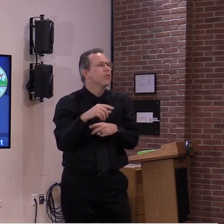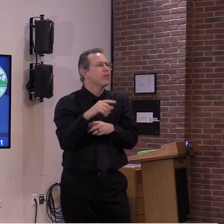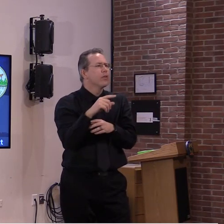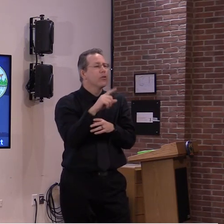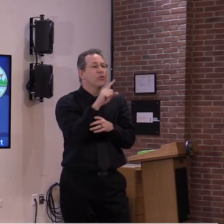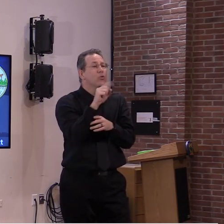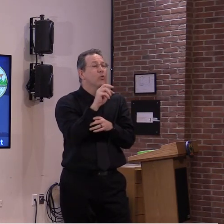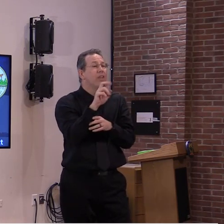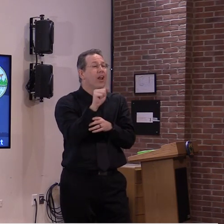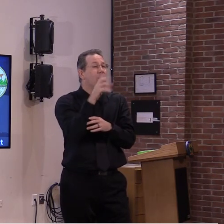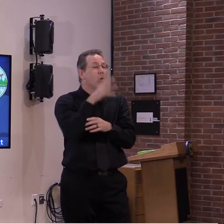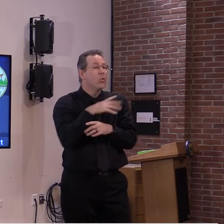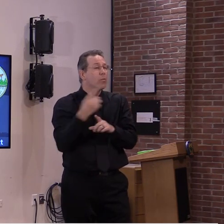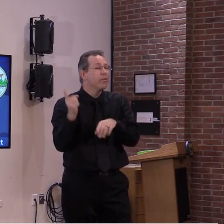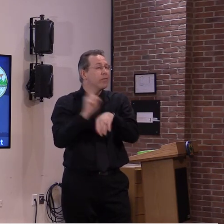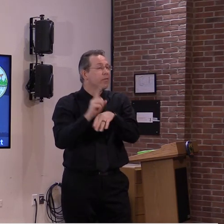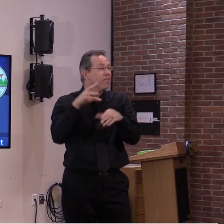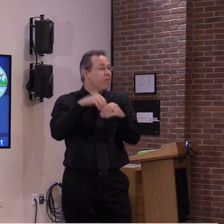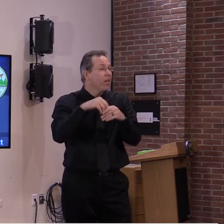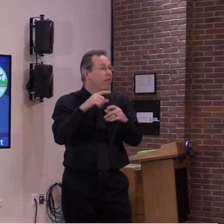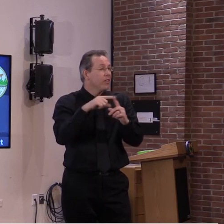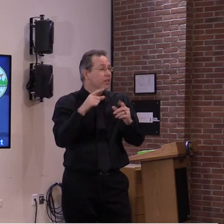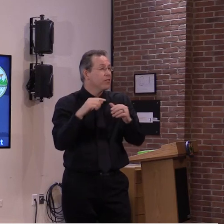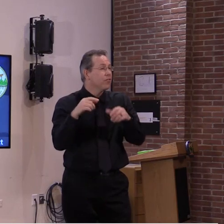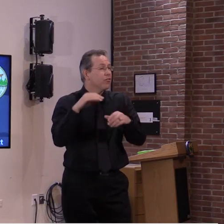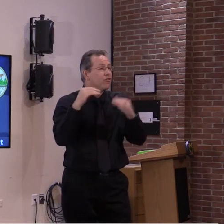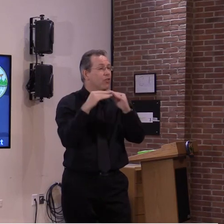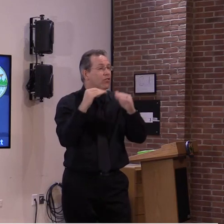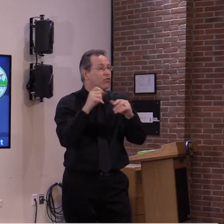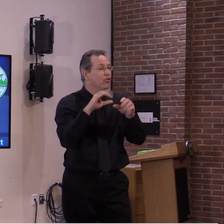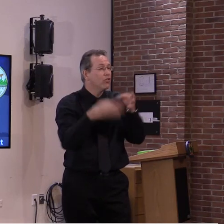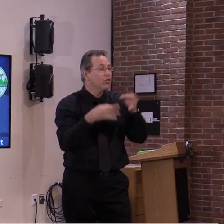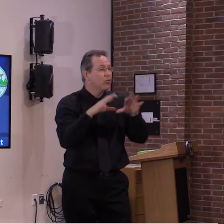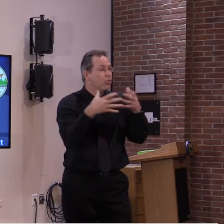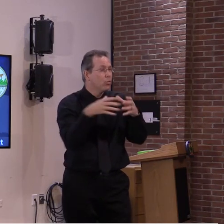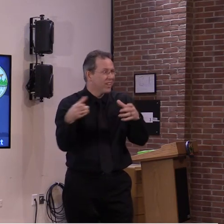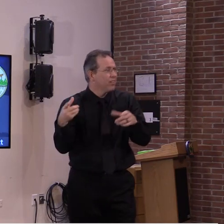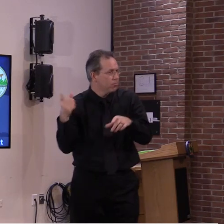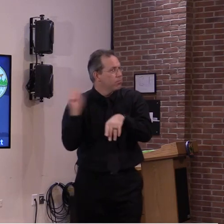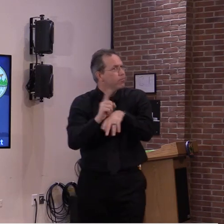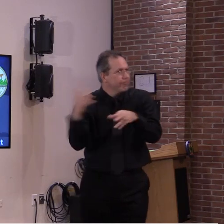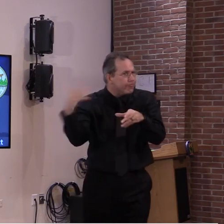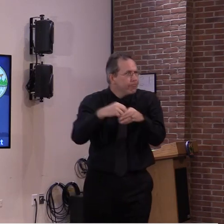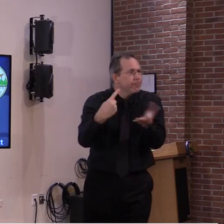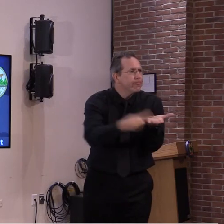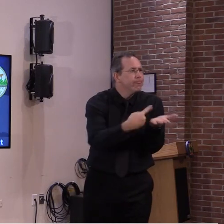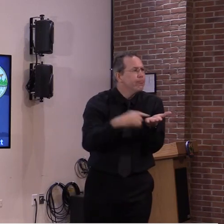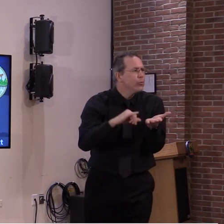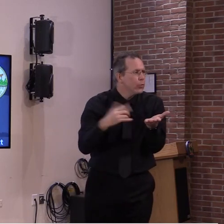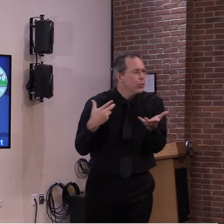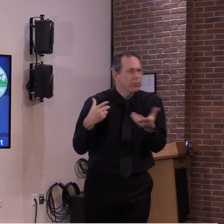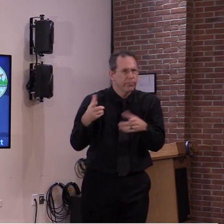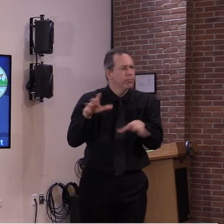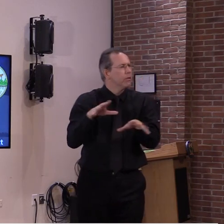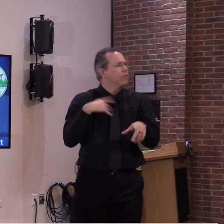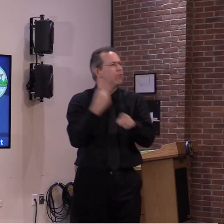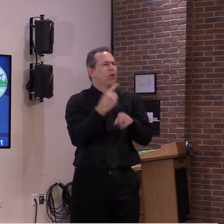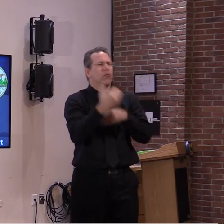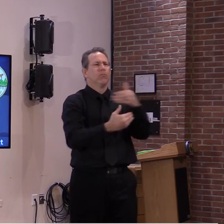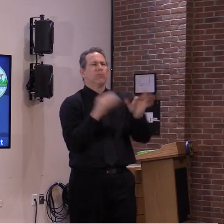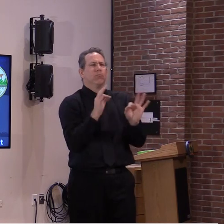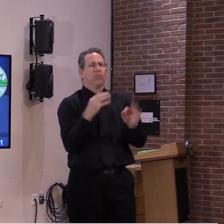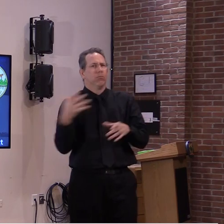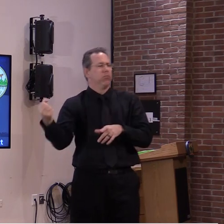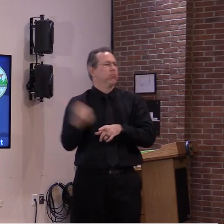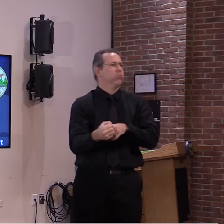who are most directly impacted by this, to make sure that we get it right. So more to come on that. We